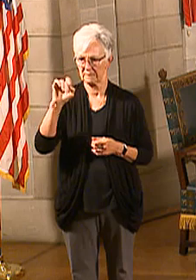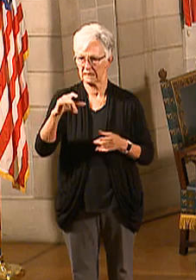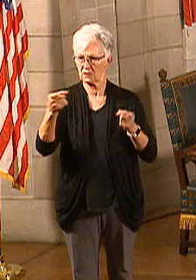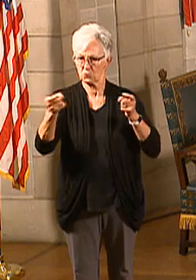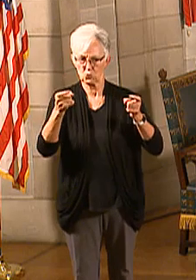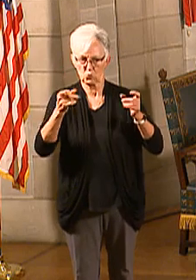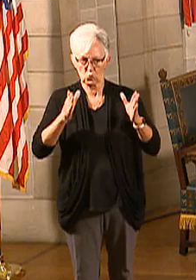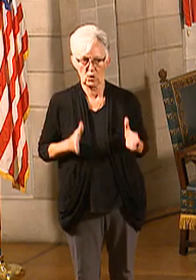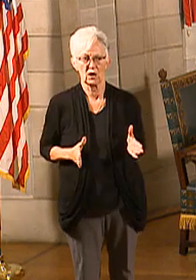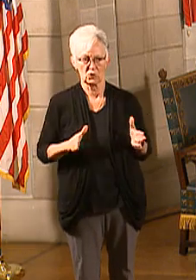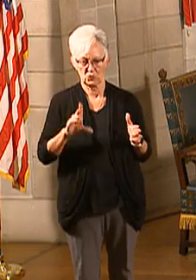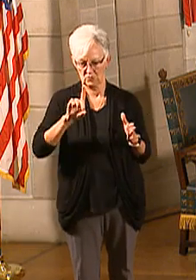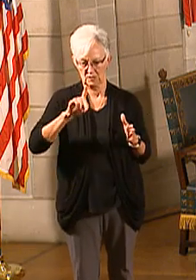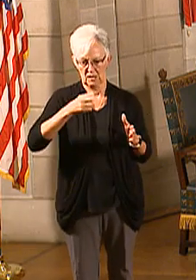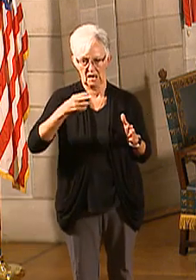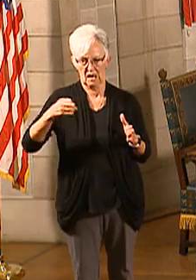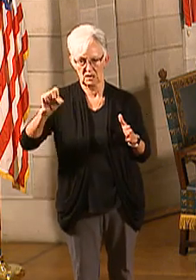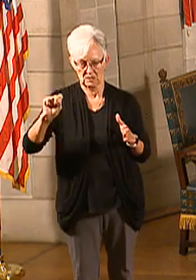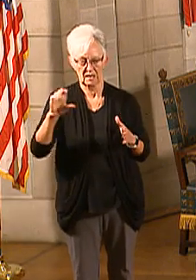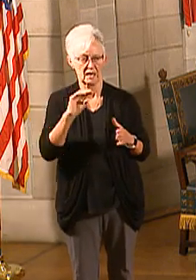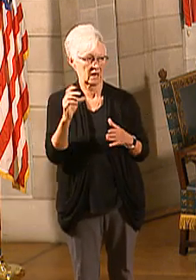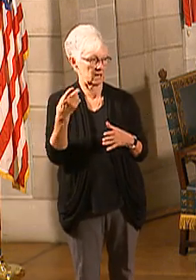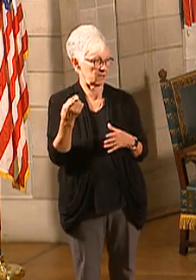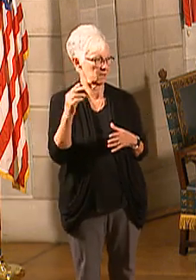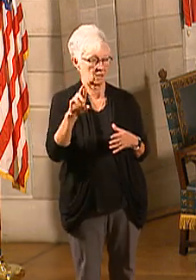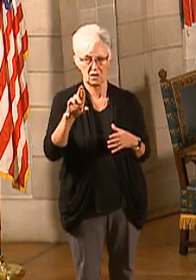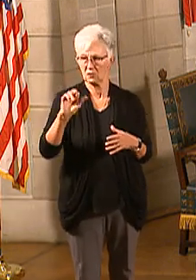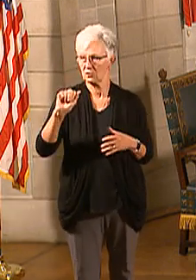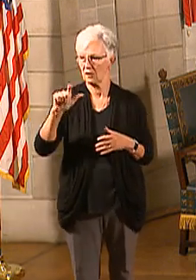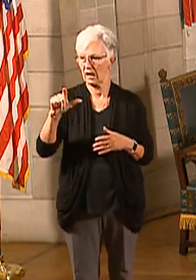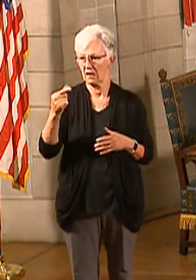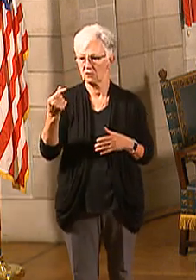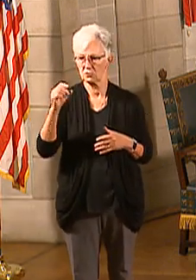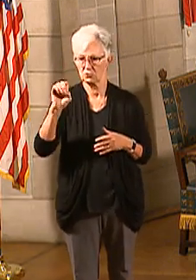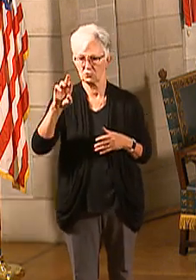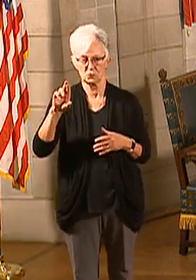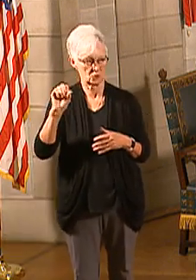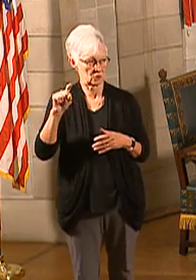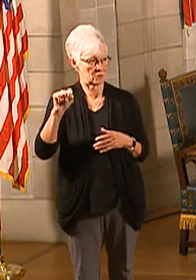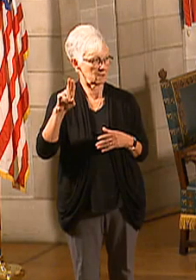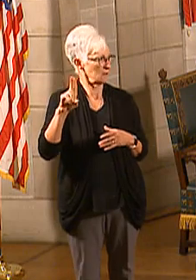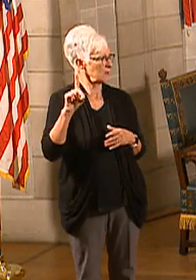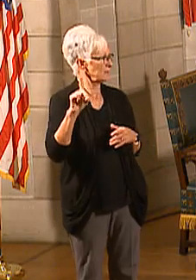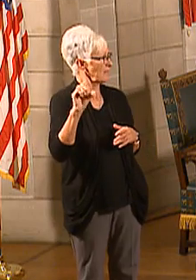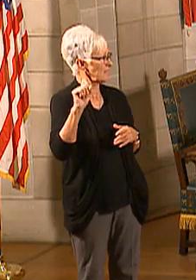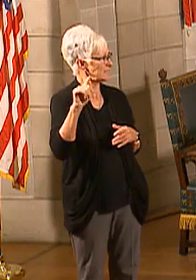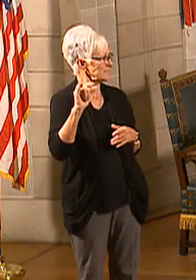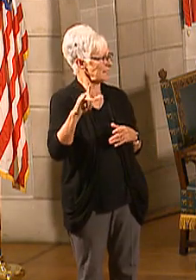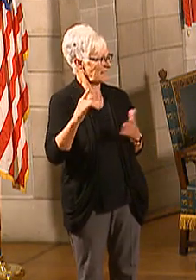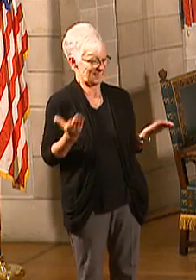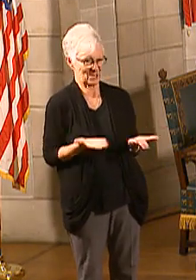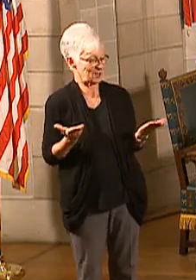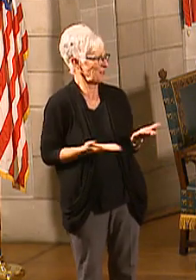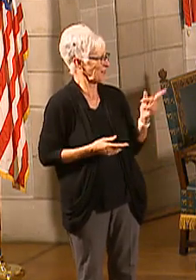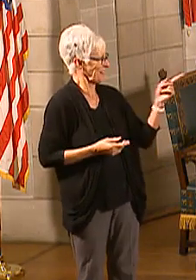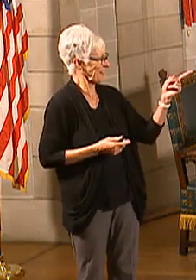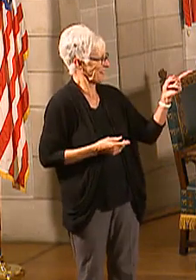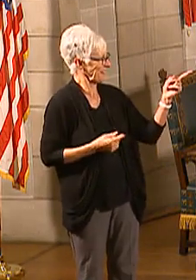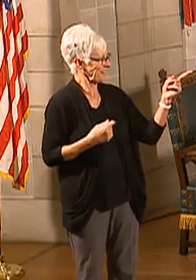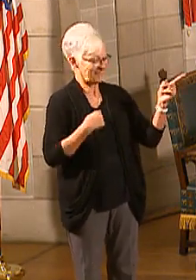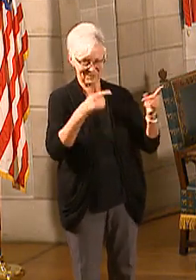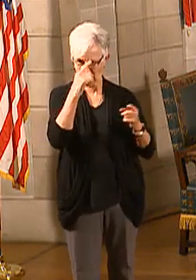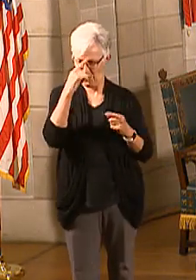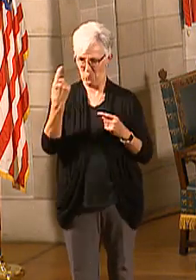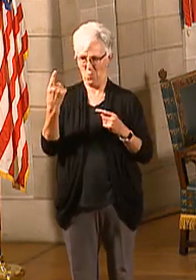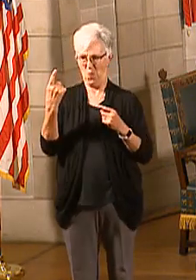Nebraska, and Dr. Alger Studstill, who is, he's over here too, sorry. I thought you guys were going to be both like